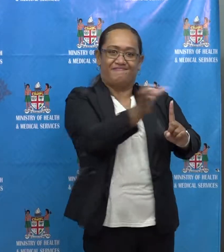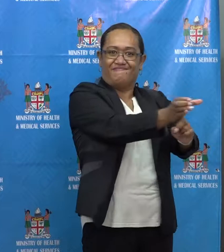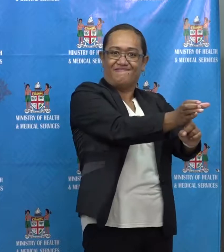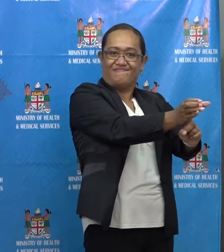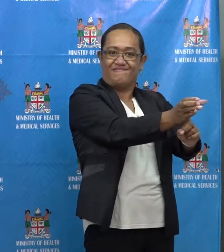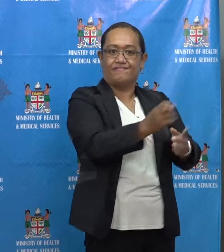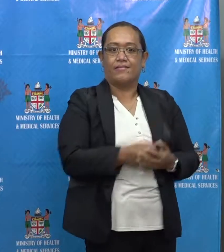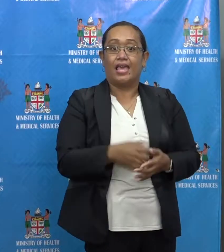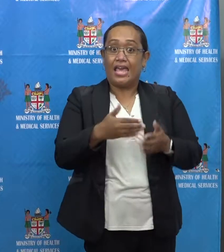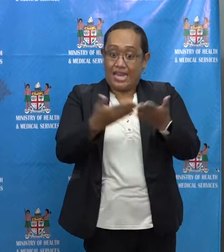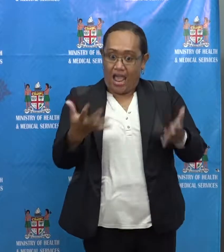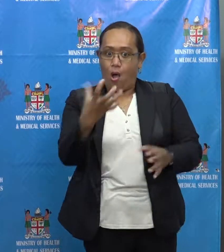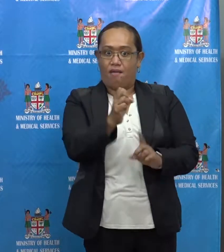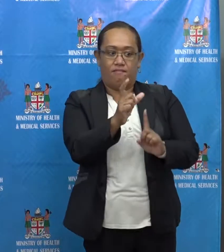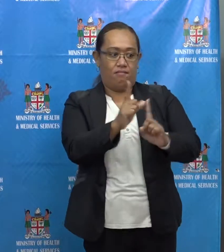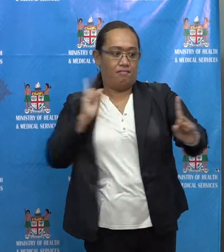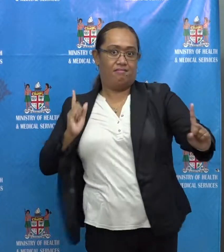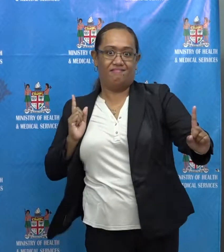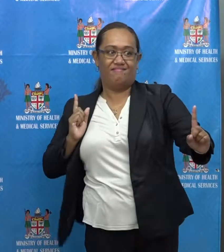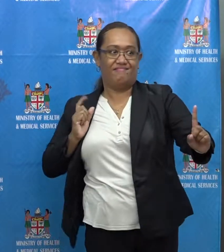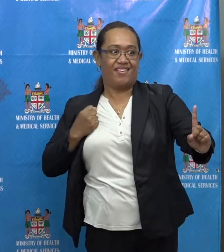isolation.